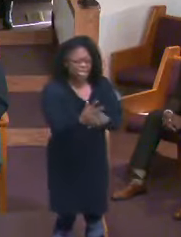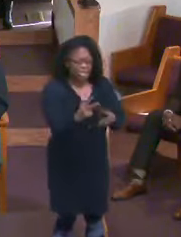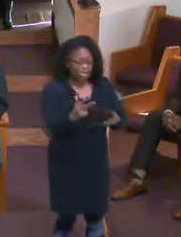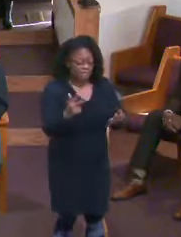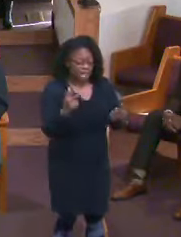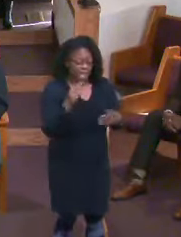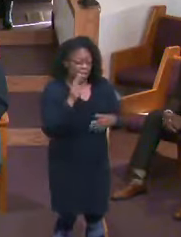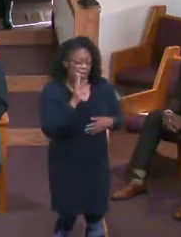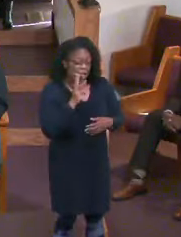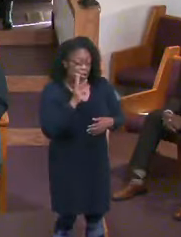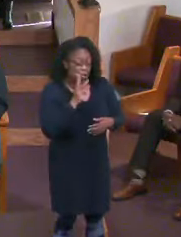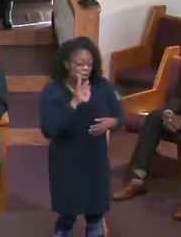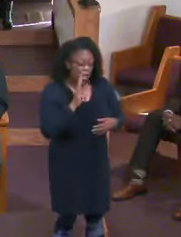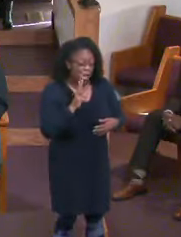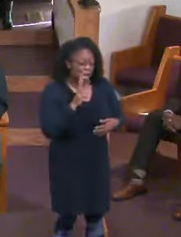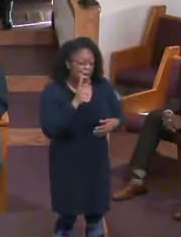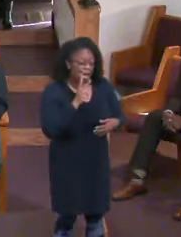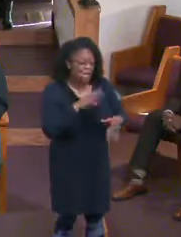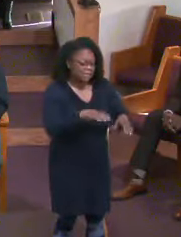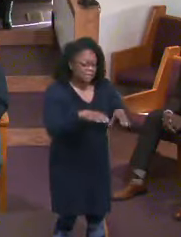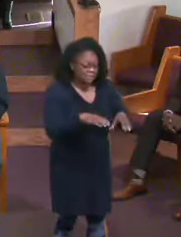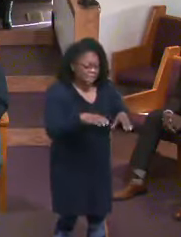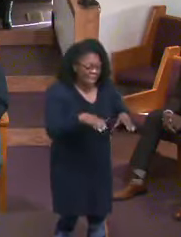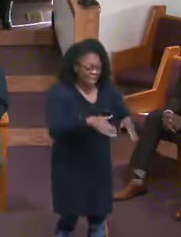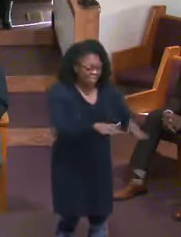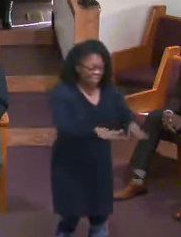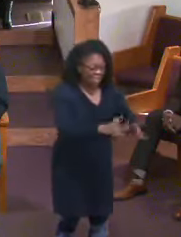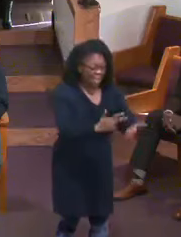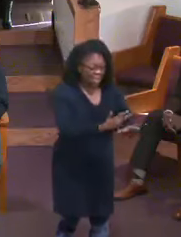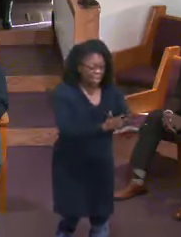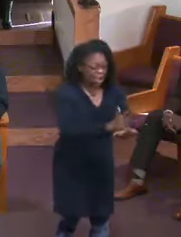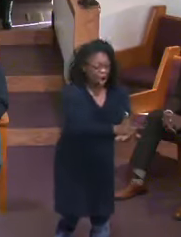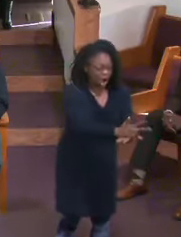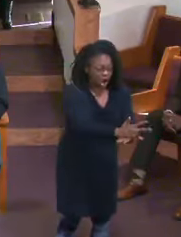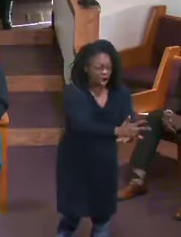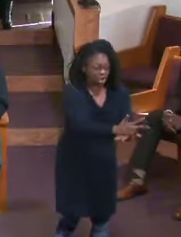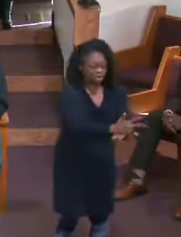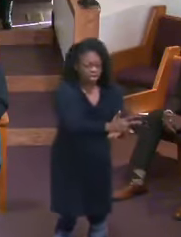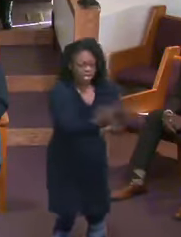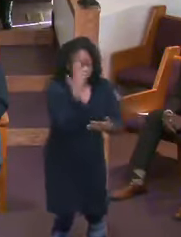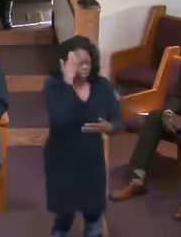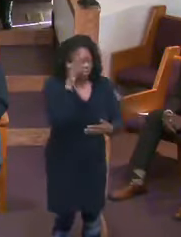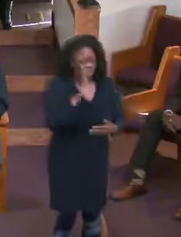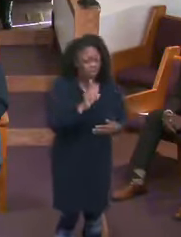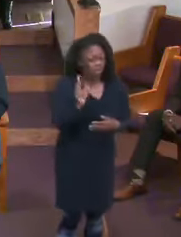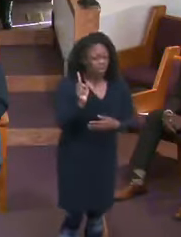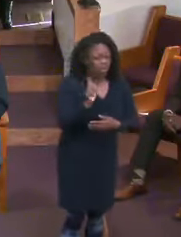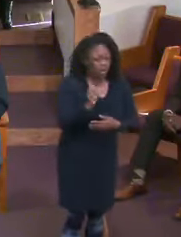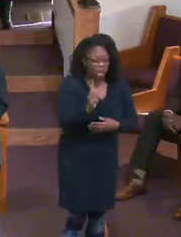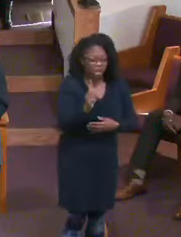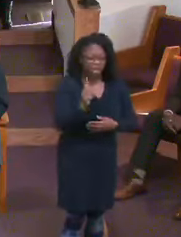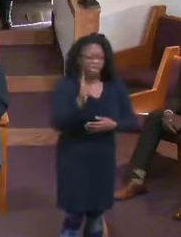car. And unless you know to turn in the direction that the ice is taking you and